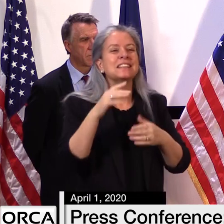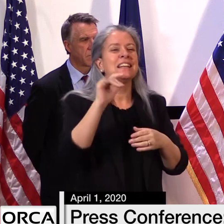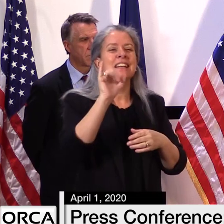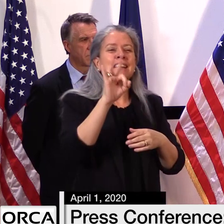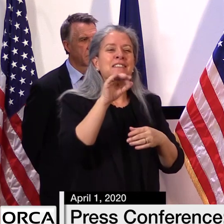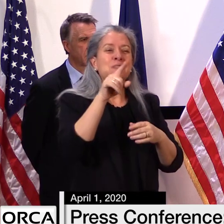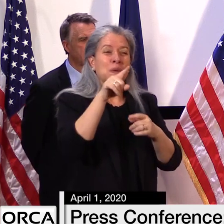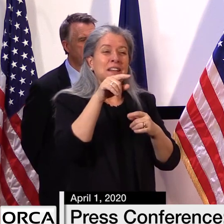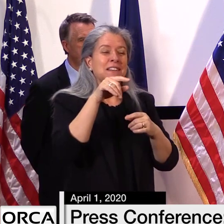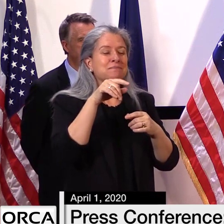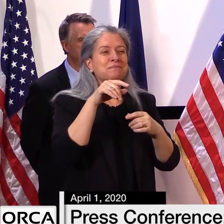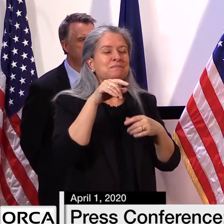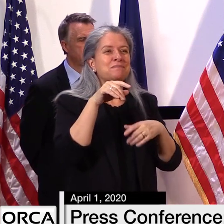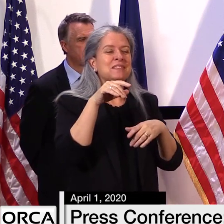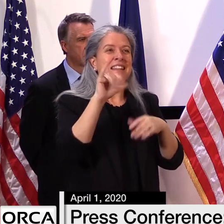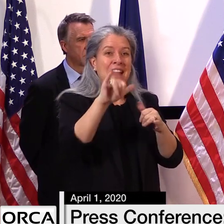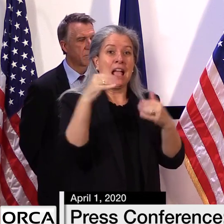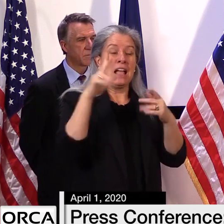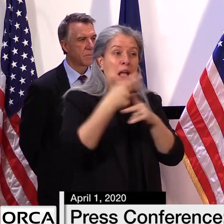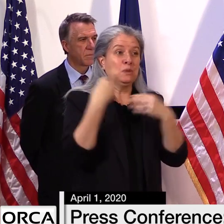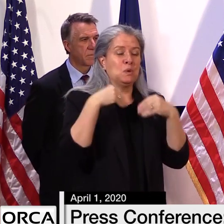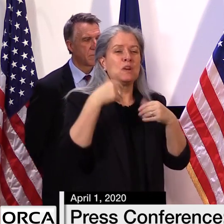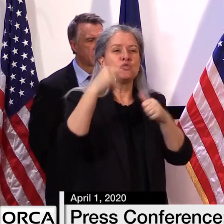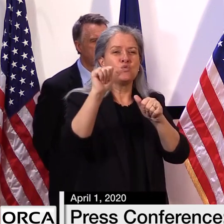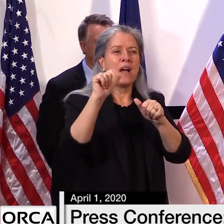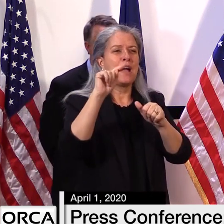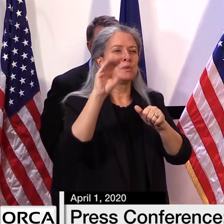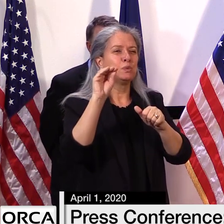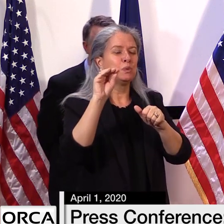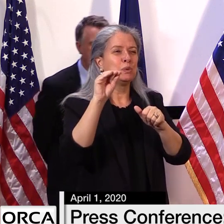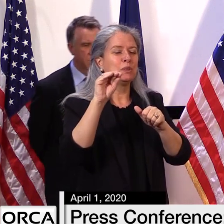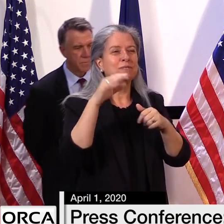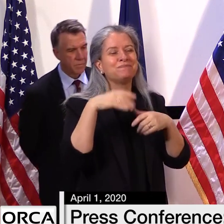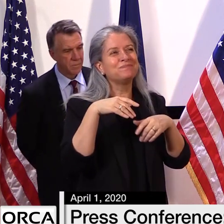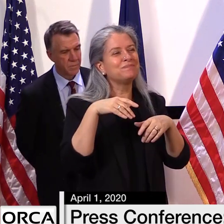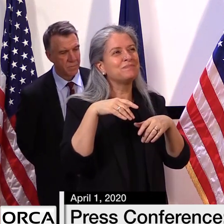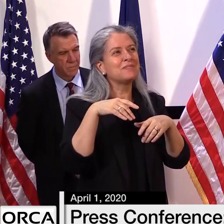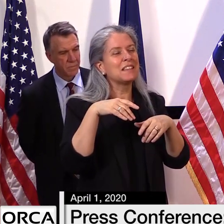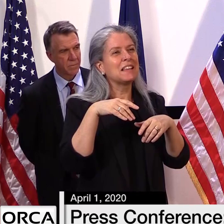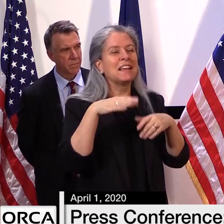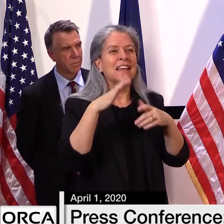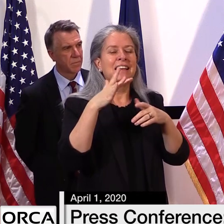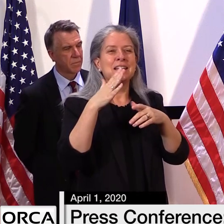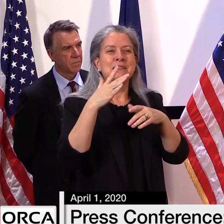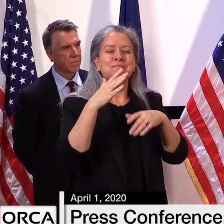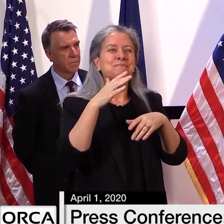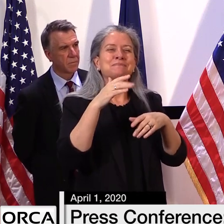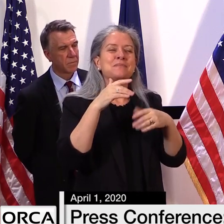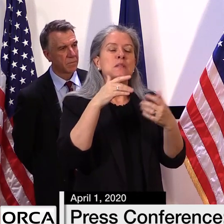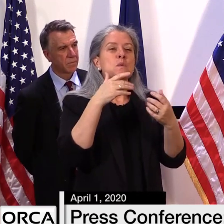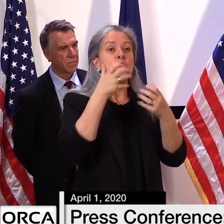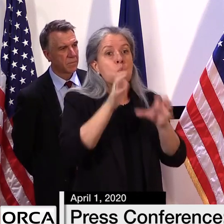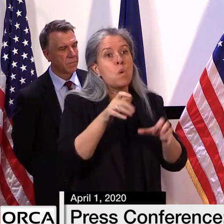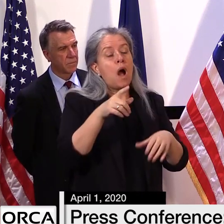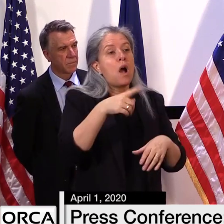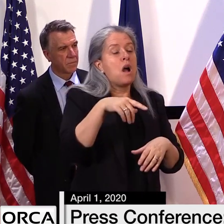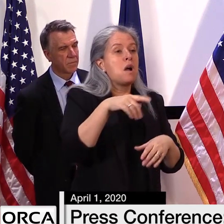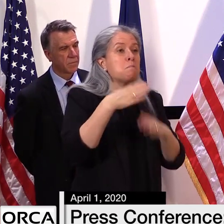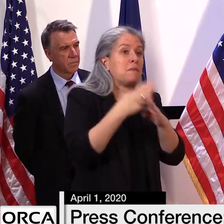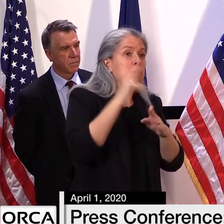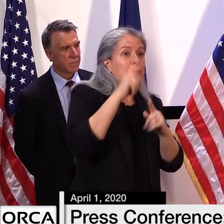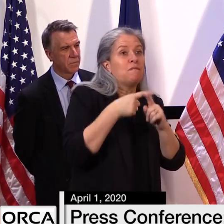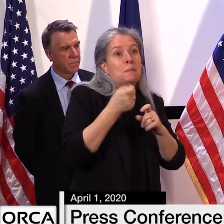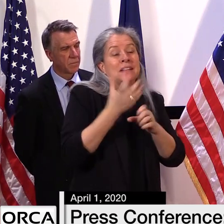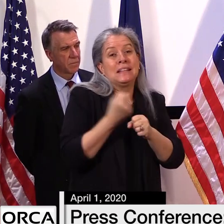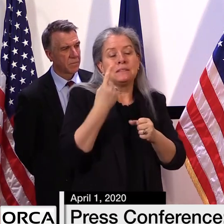non-essential items and find a way to only sell those curbside. Again, we don't want to prevent people from getting something that they believe they need. If